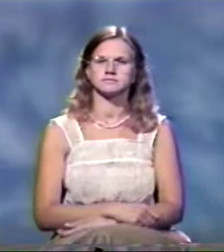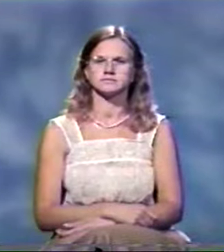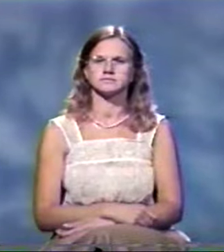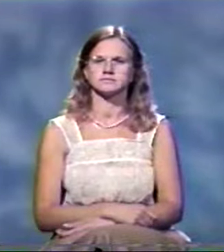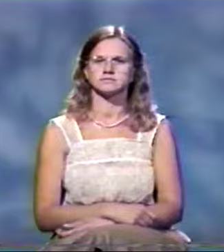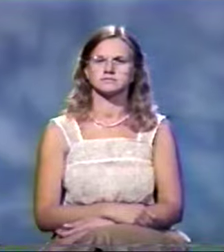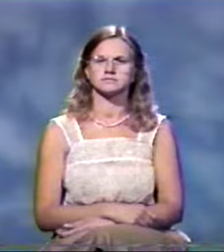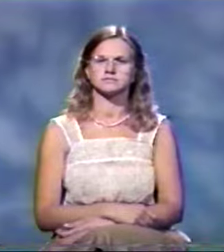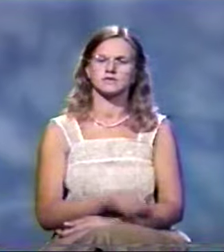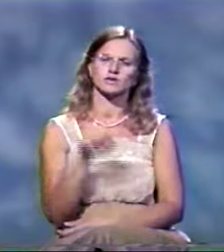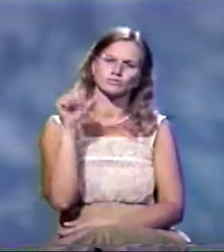Drunk.